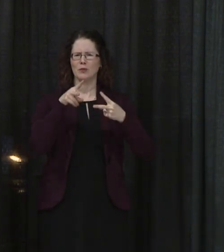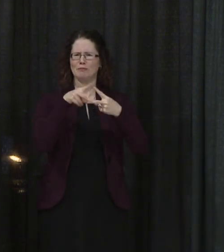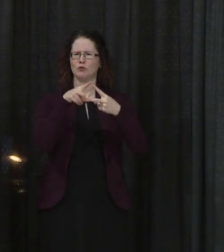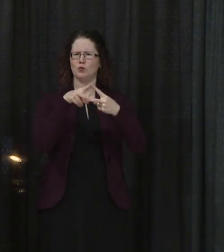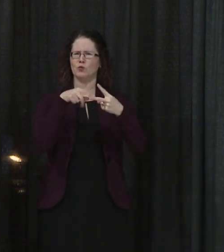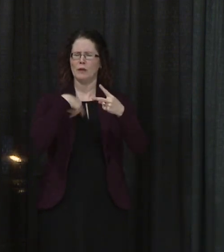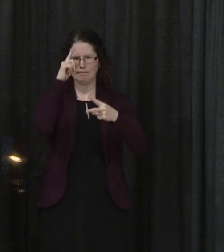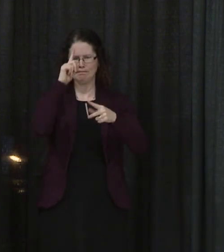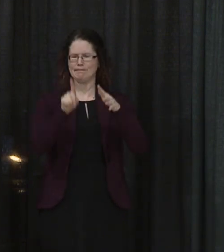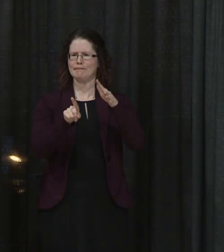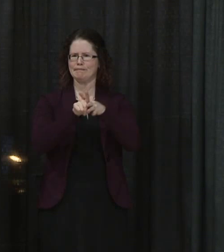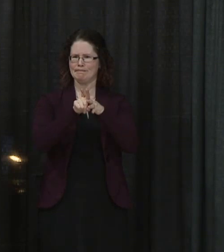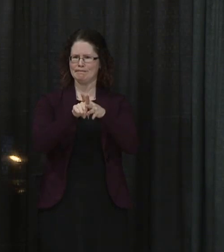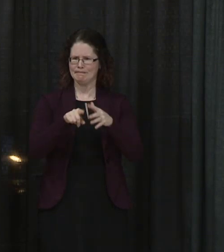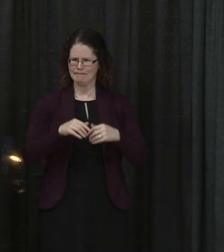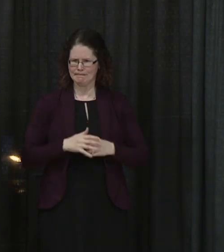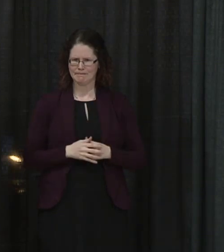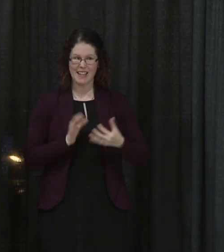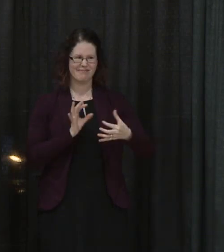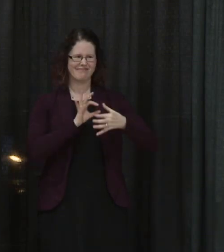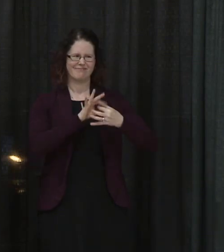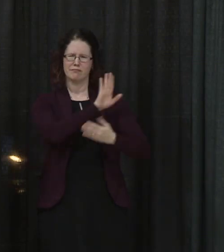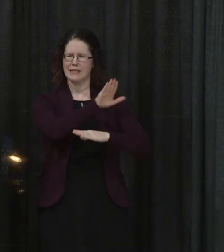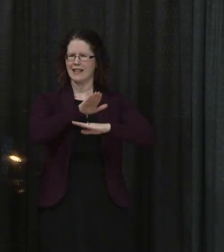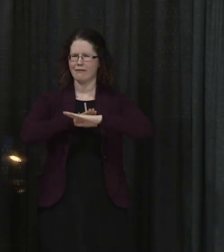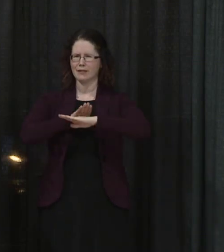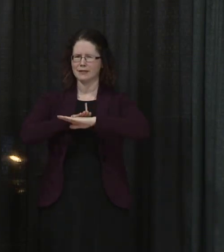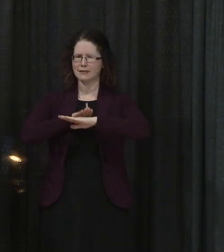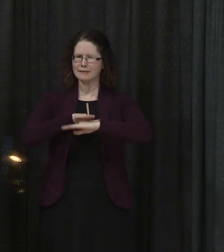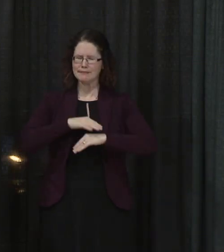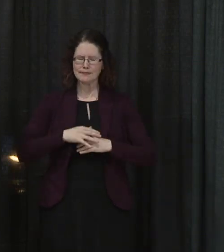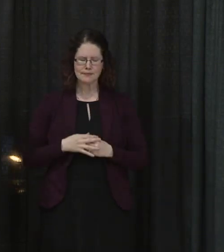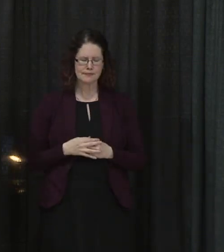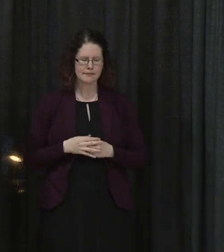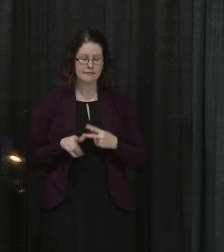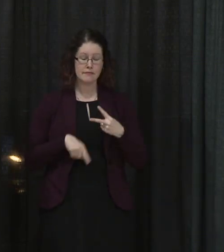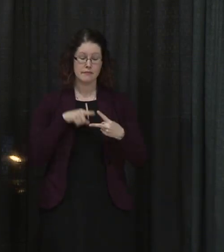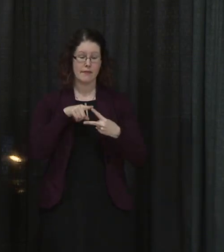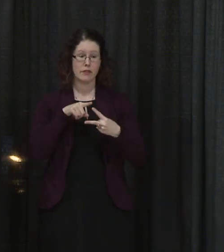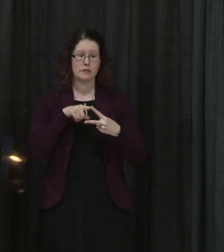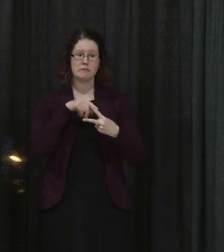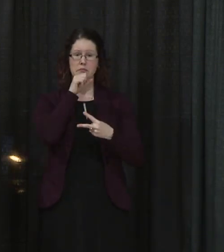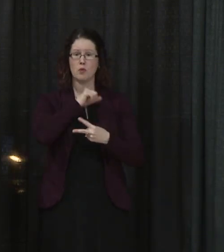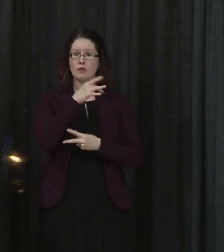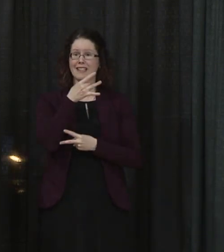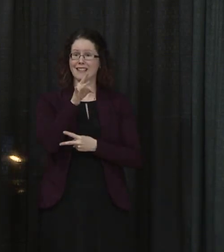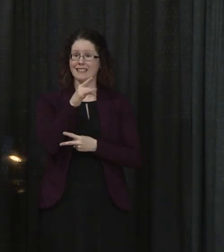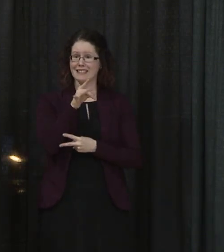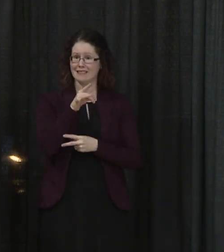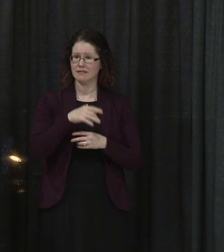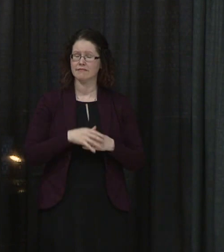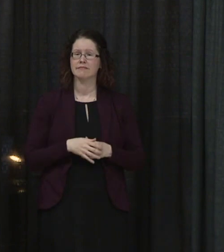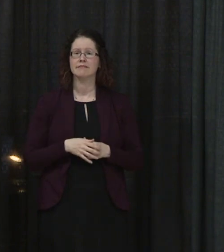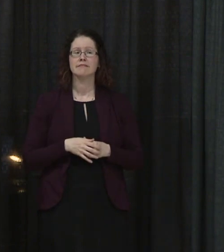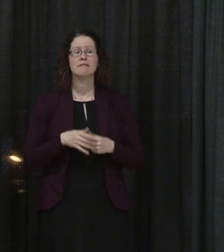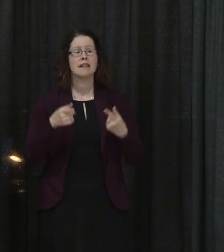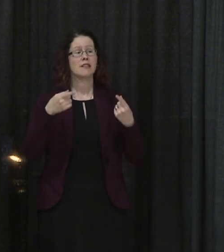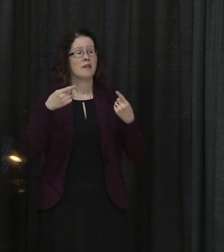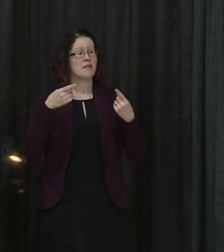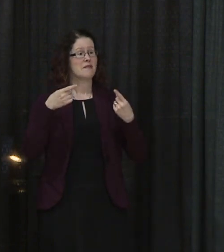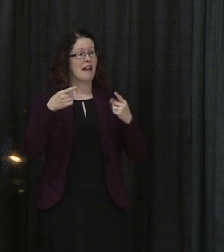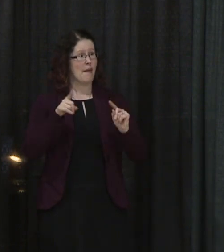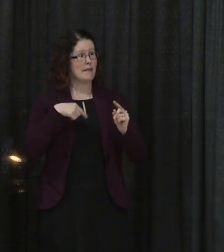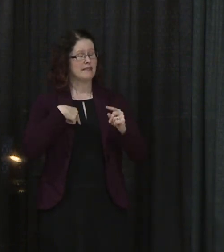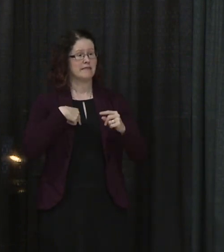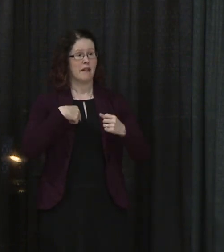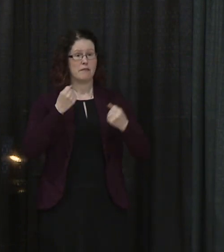Hadfield's advice. And that first event was when I was 18 years old. I was in a very, very serious single car accident